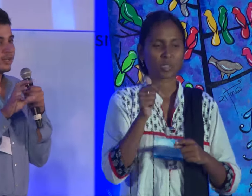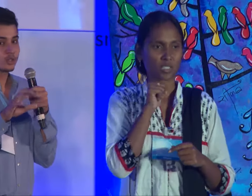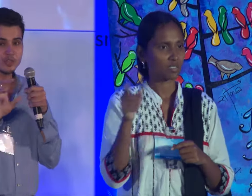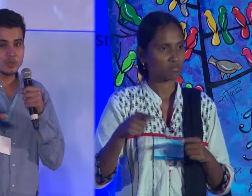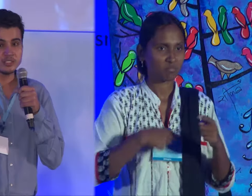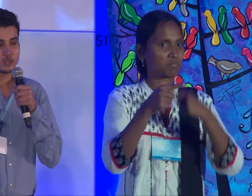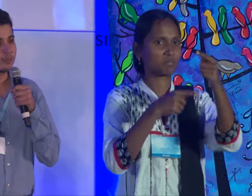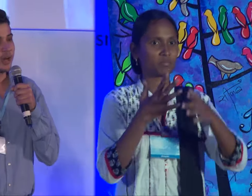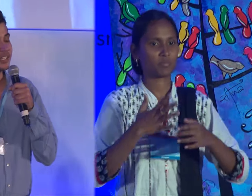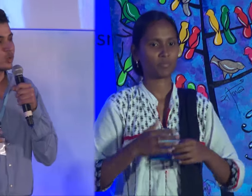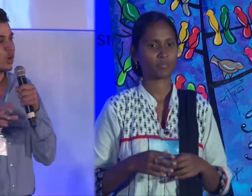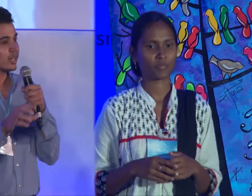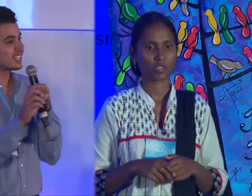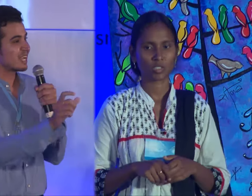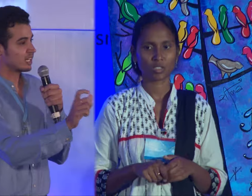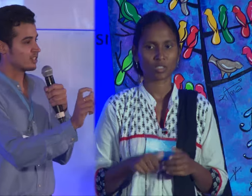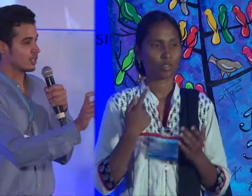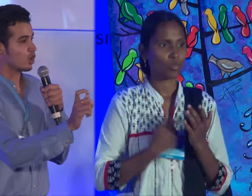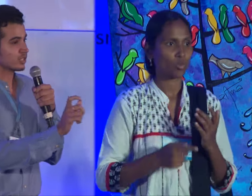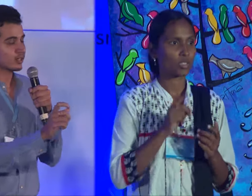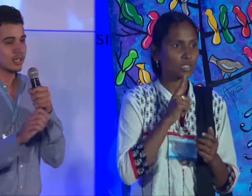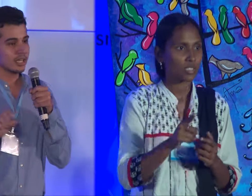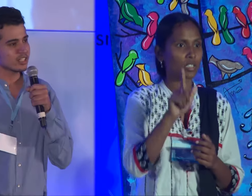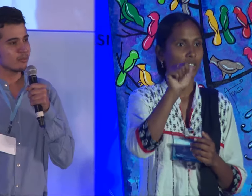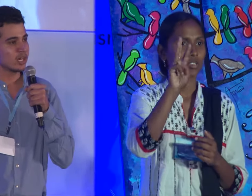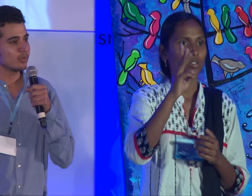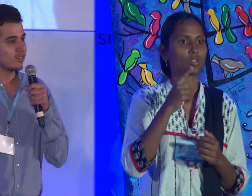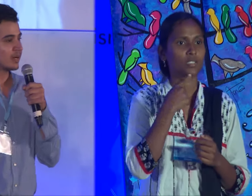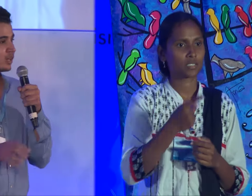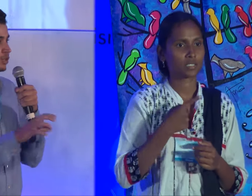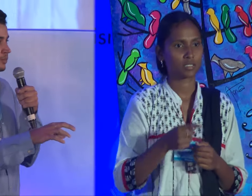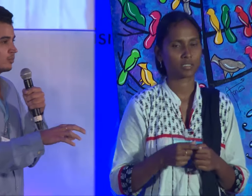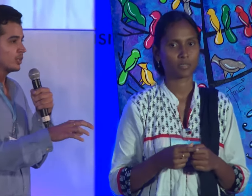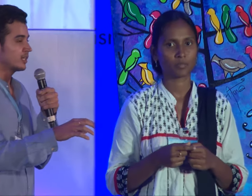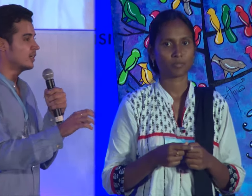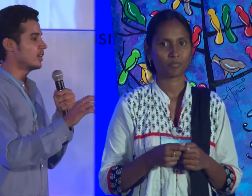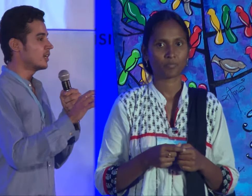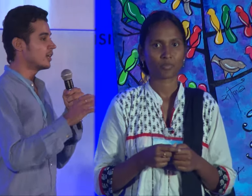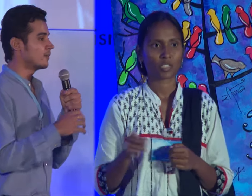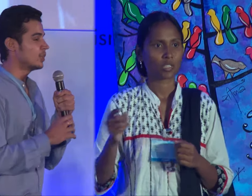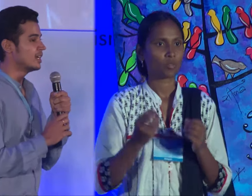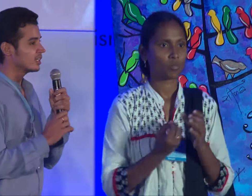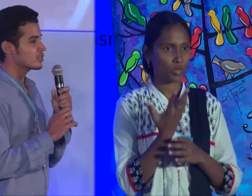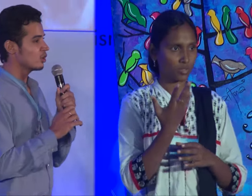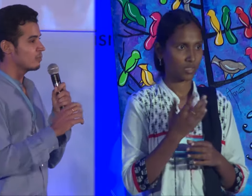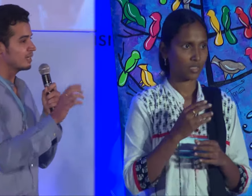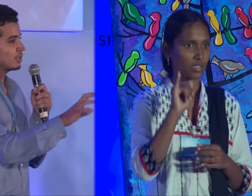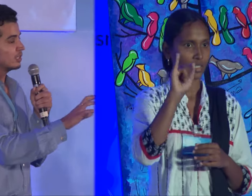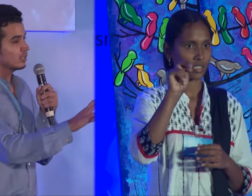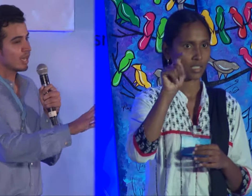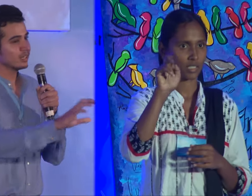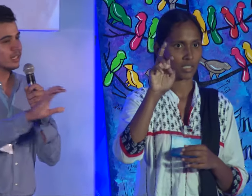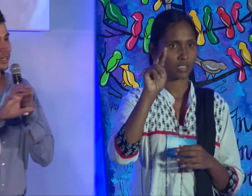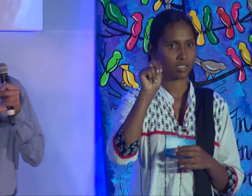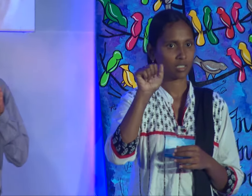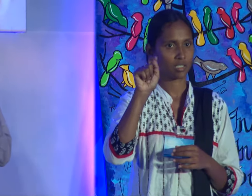So which brings us to the point as to what exactly does the law say. He touched upon it briefly, but I'll go into it in more detail. The International Olympic